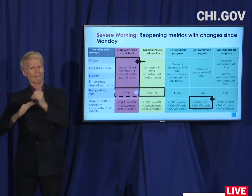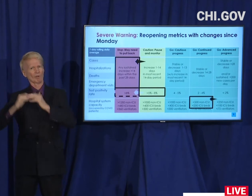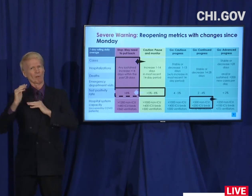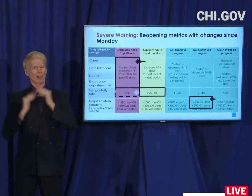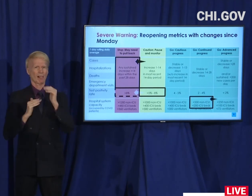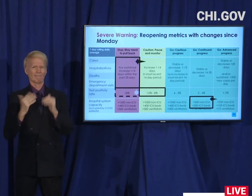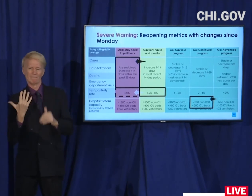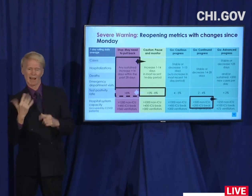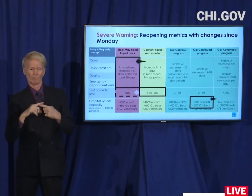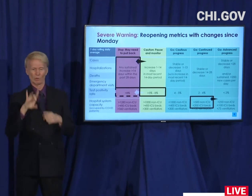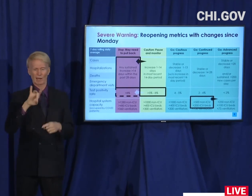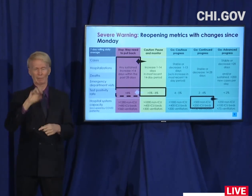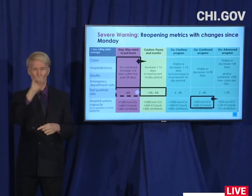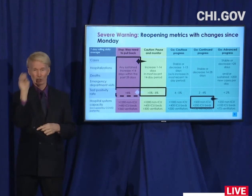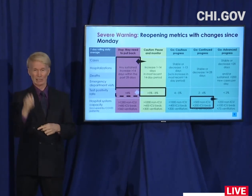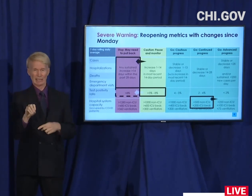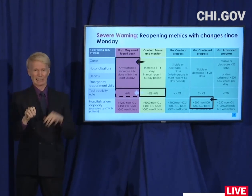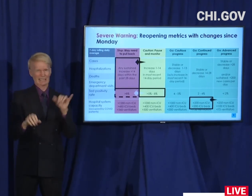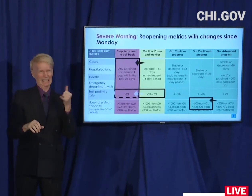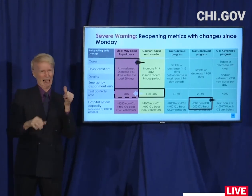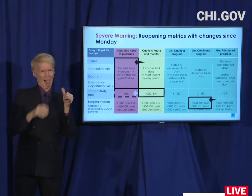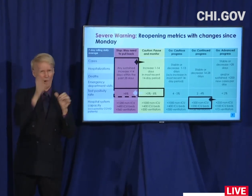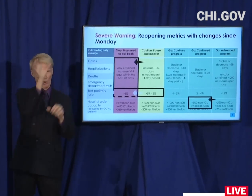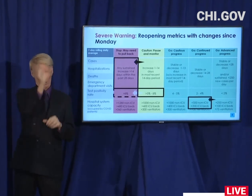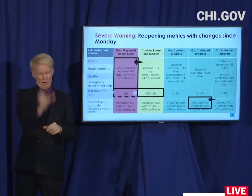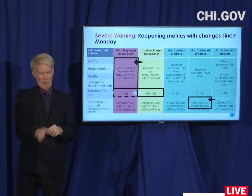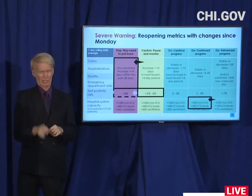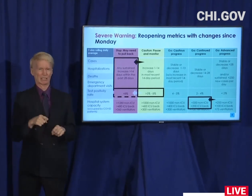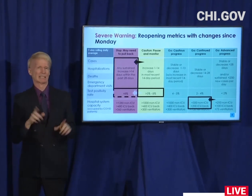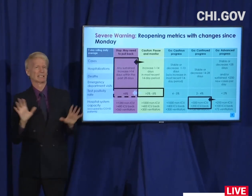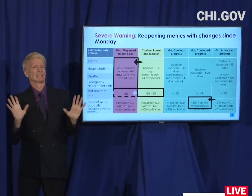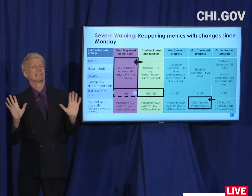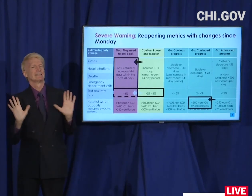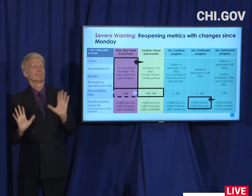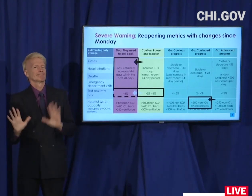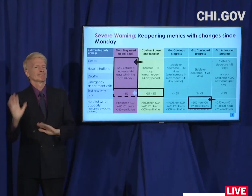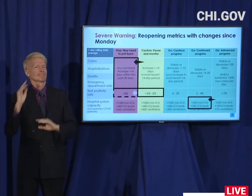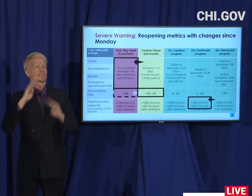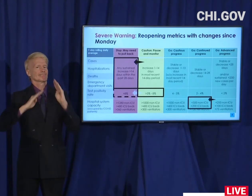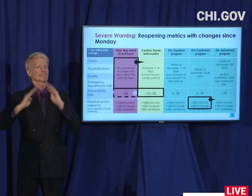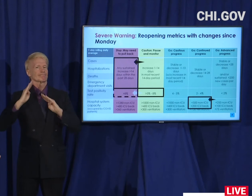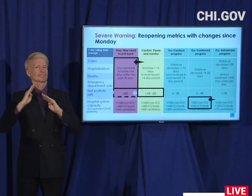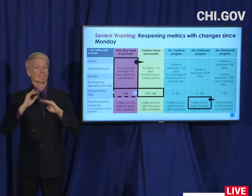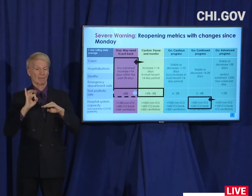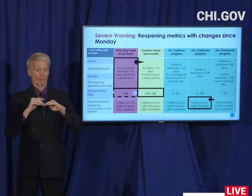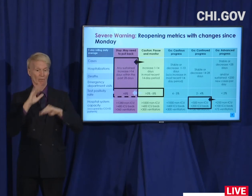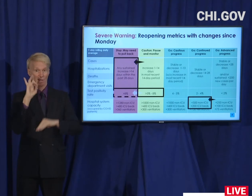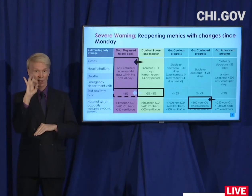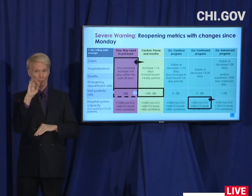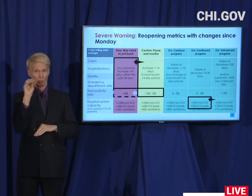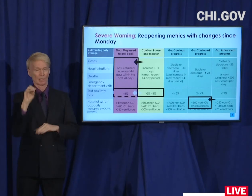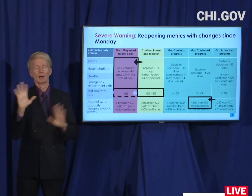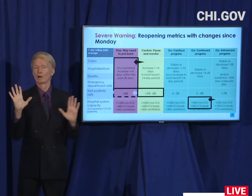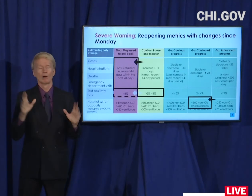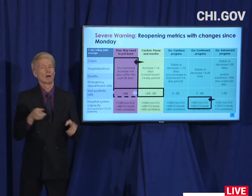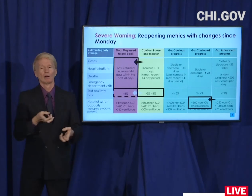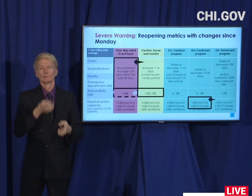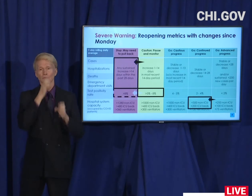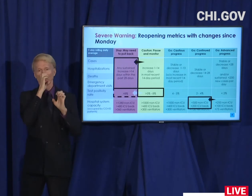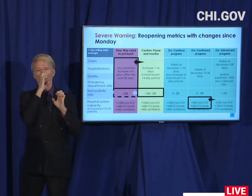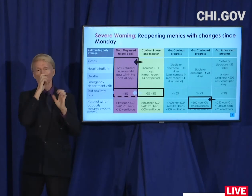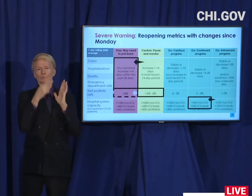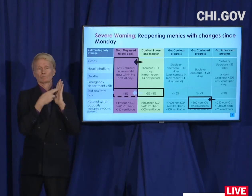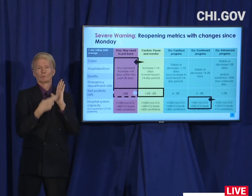in this 5 to 8%, we're in the yellow range, right? Obviously, if we get above 8%, there are required restrictions even at the state